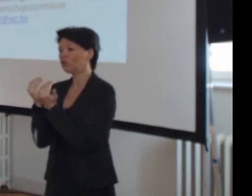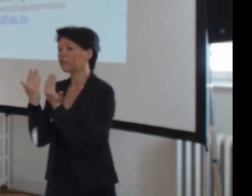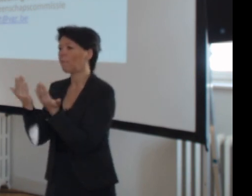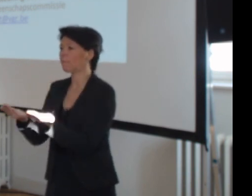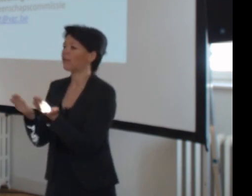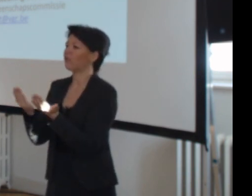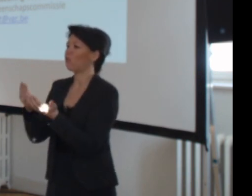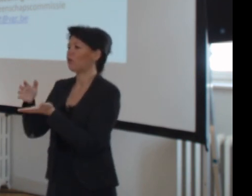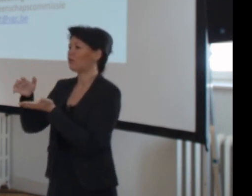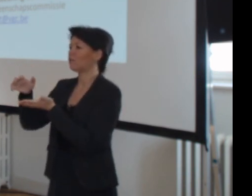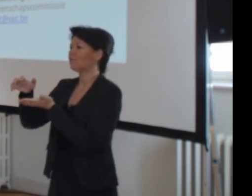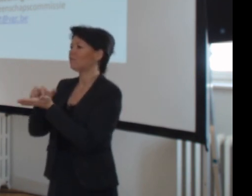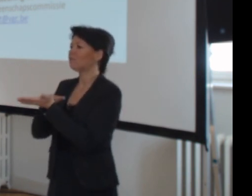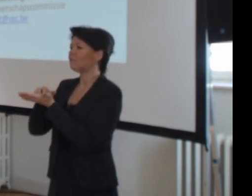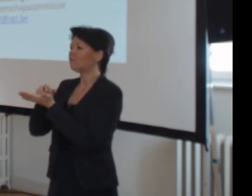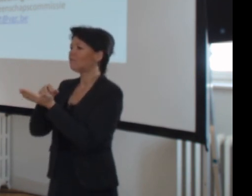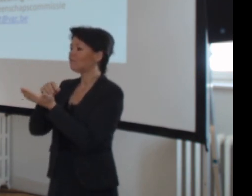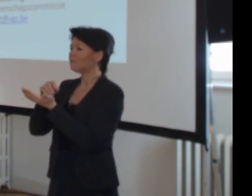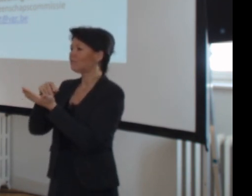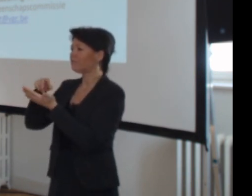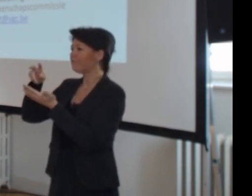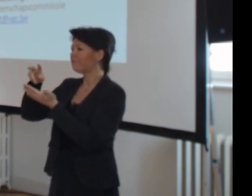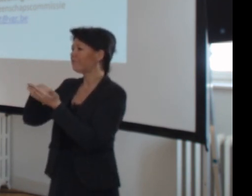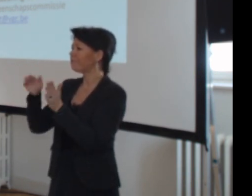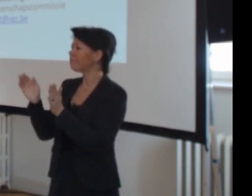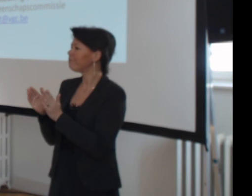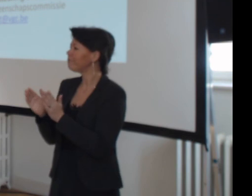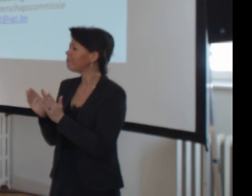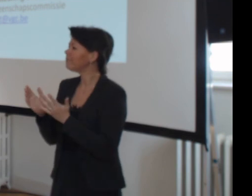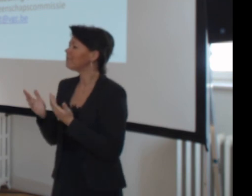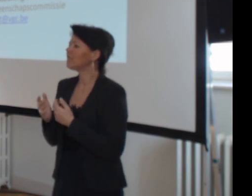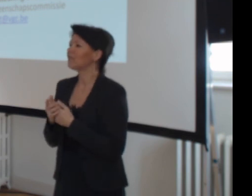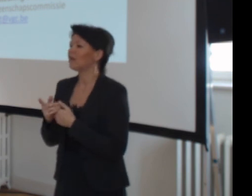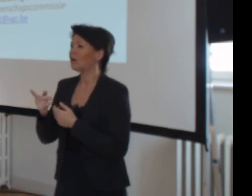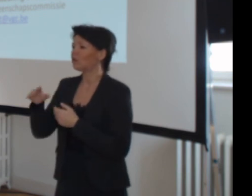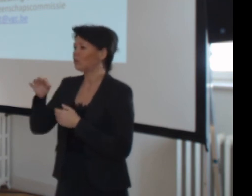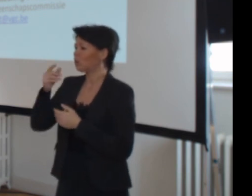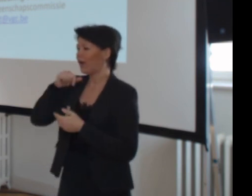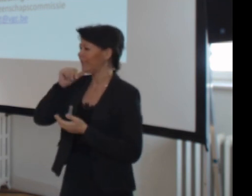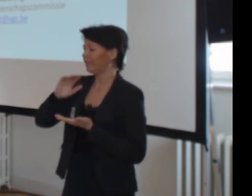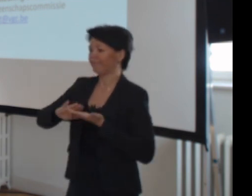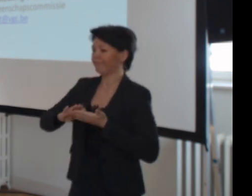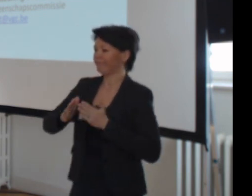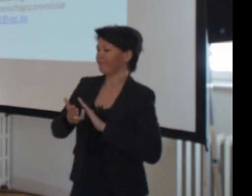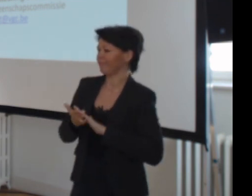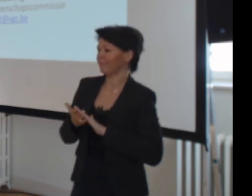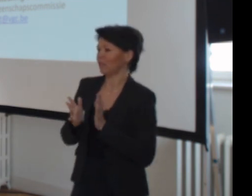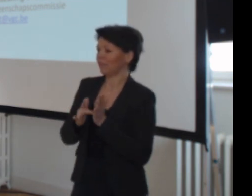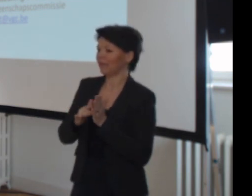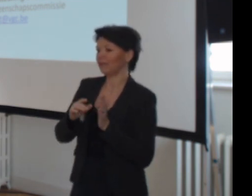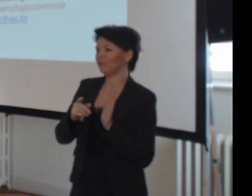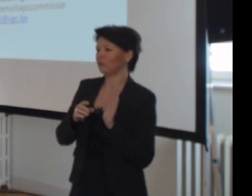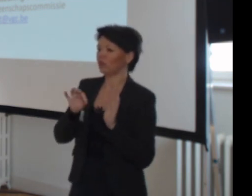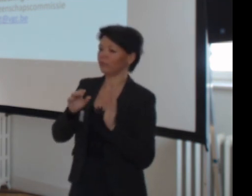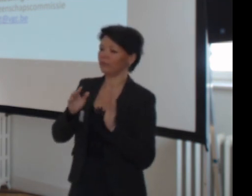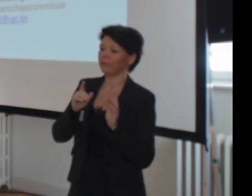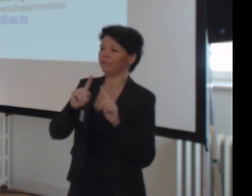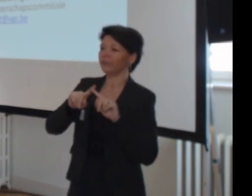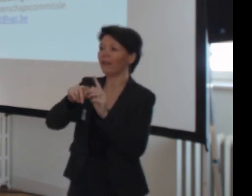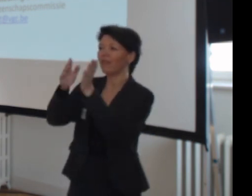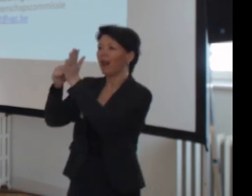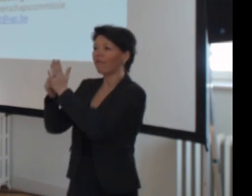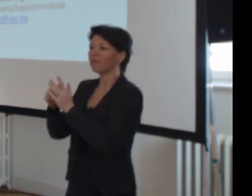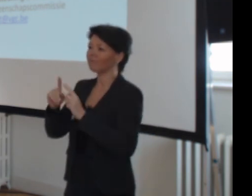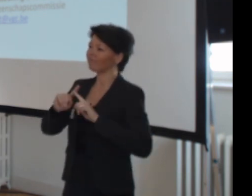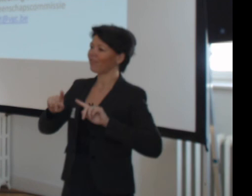we don't really agree. I think it depends on legal matters from country to